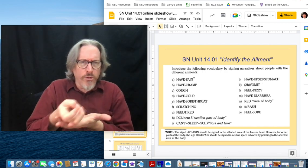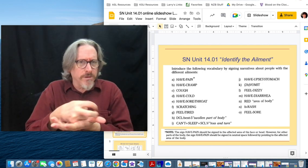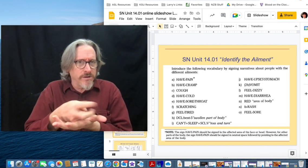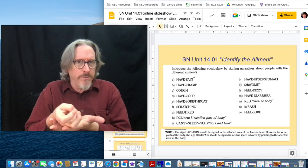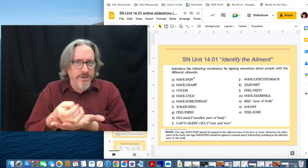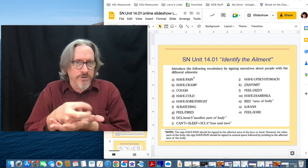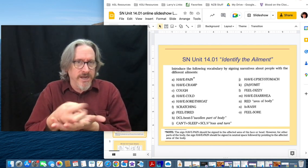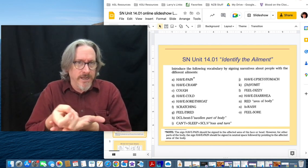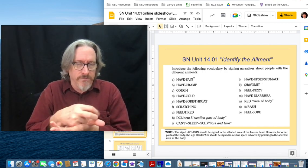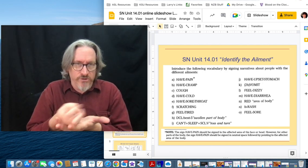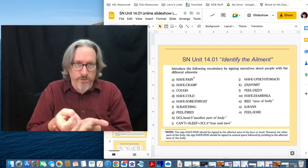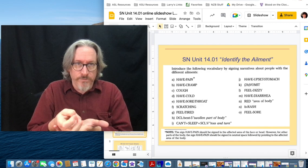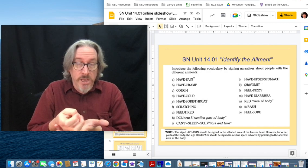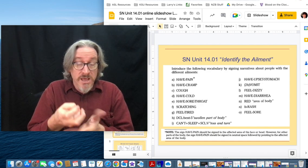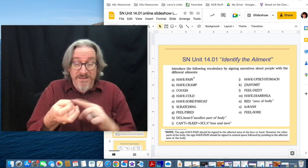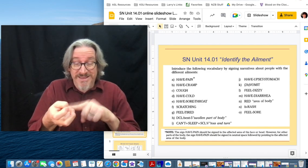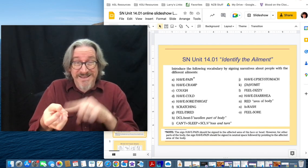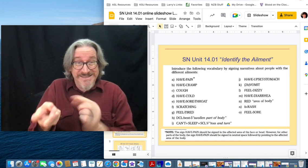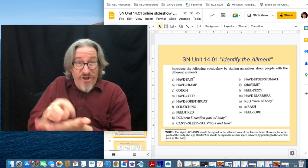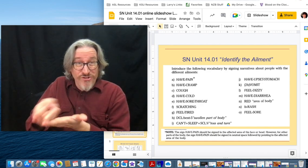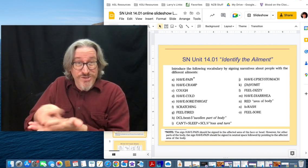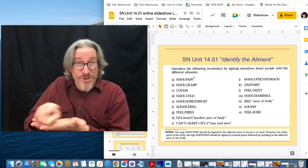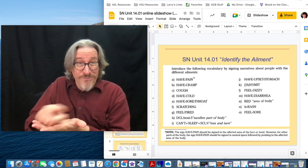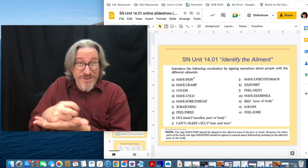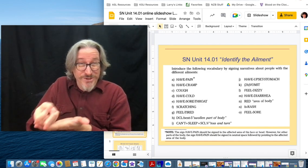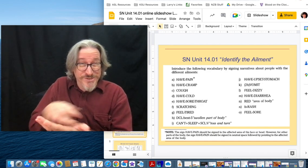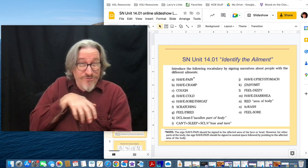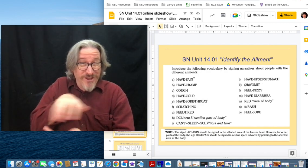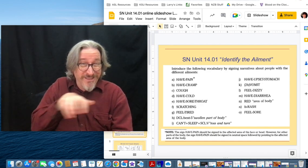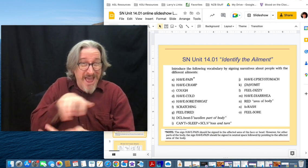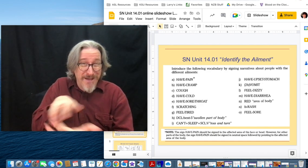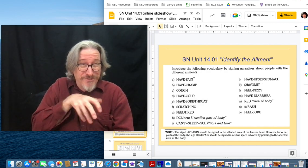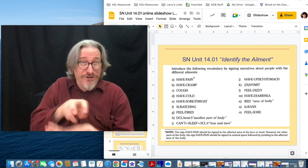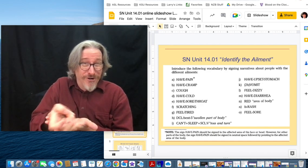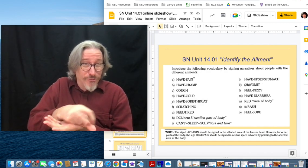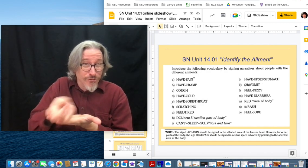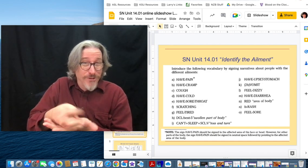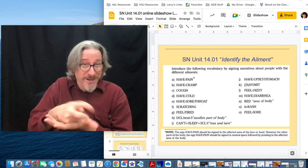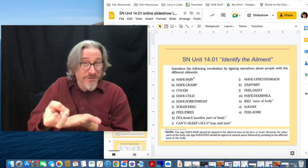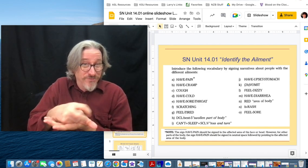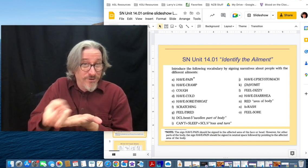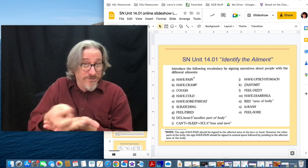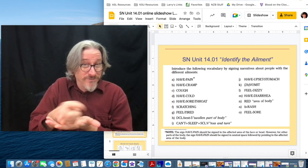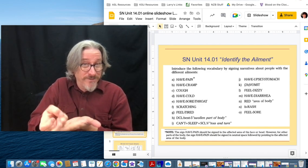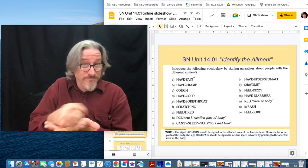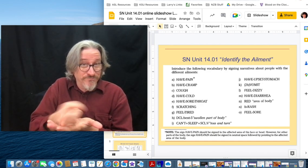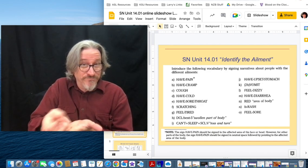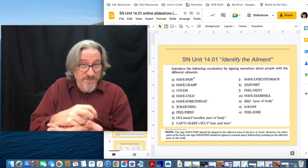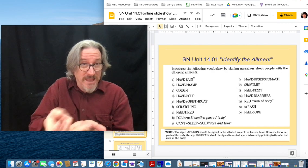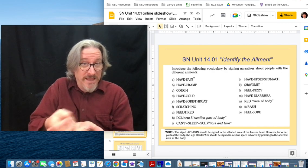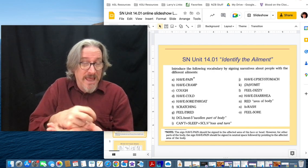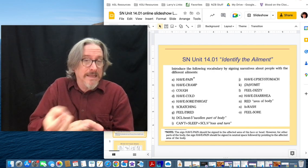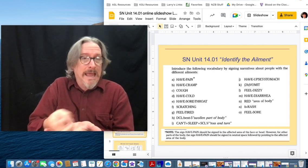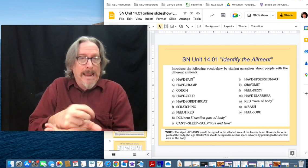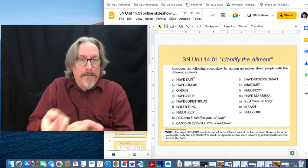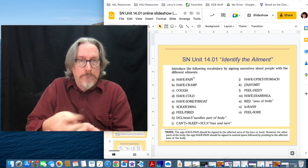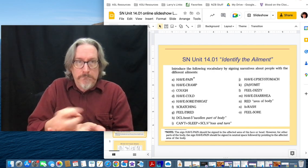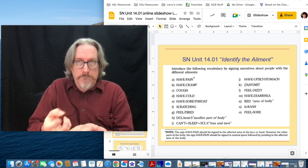You're rolling around in the bed trying to get comfortable. This also can be used for like laughter rolling on the floor, right?